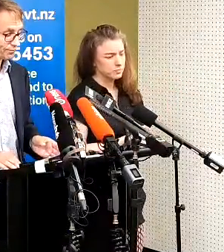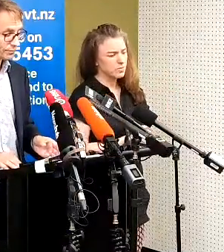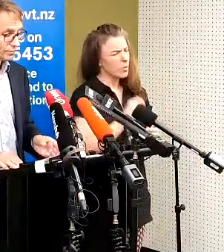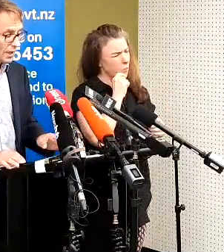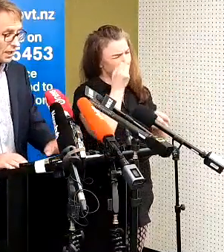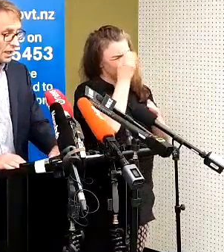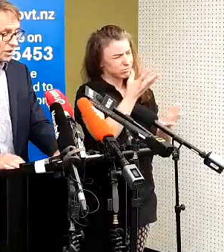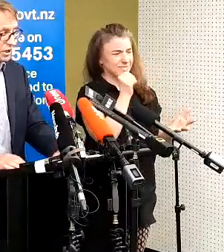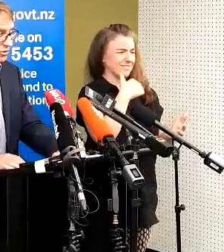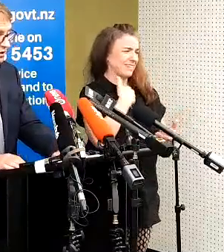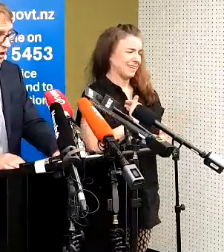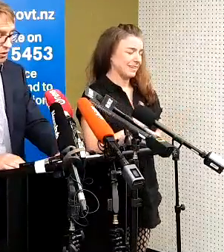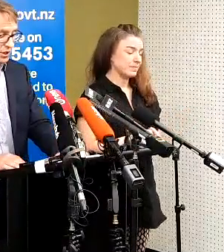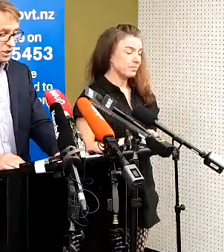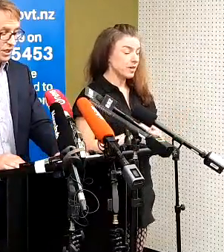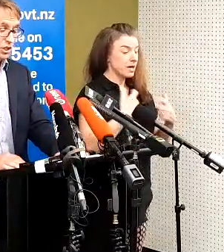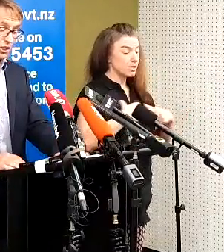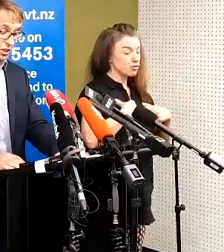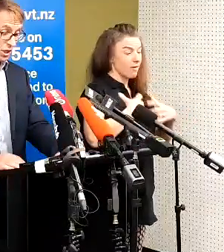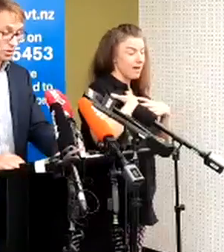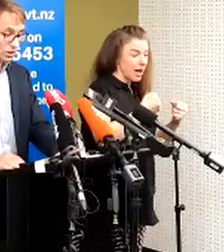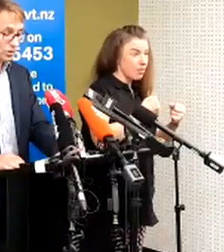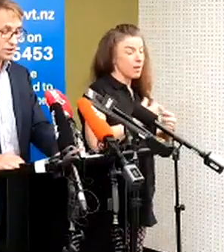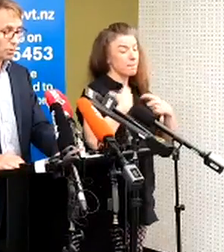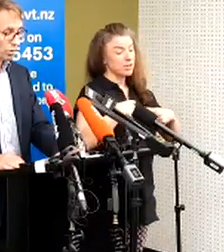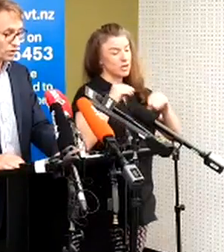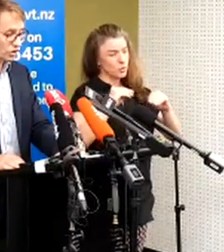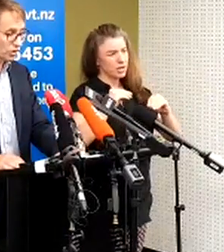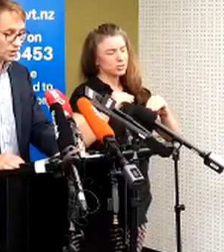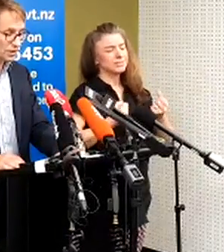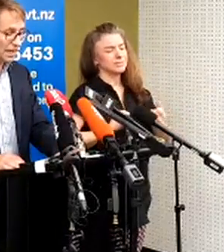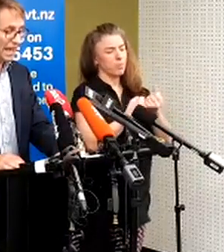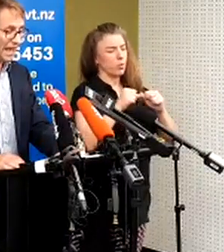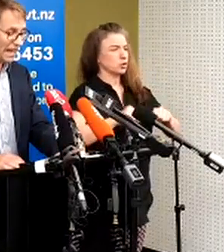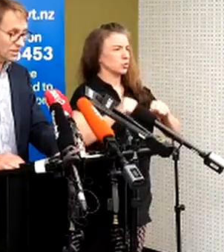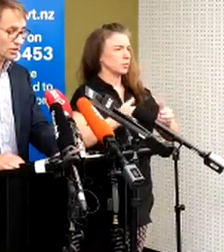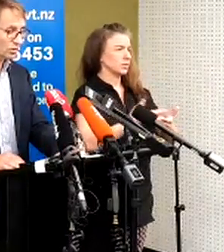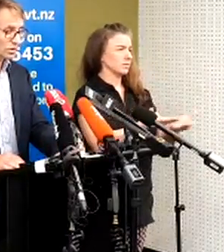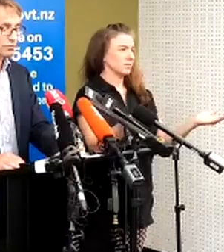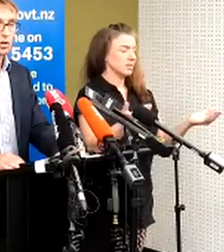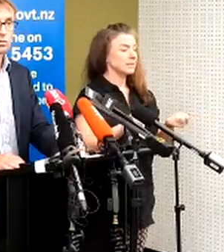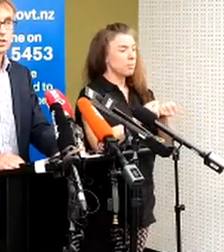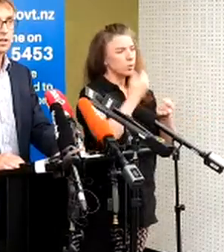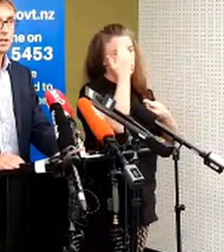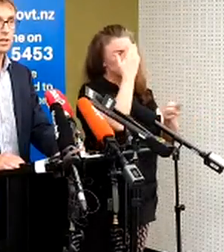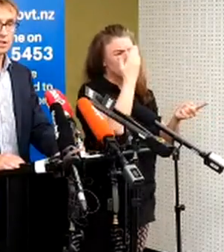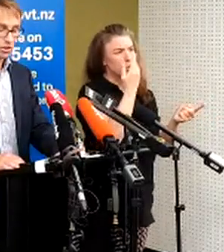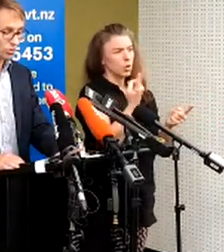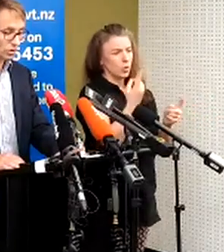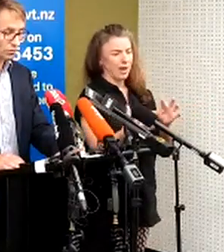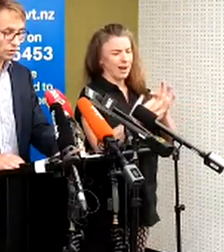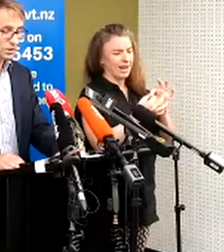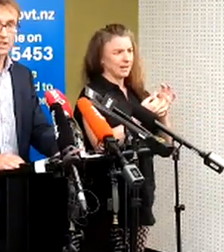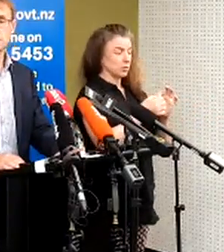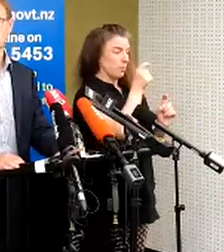response. The Ministries of Health and Education continue their support for students and schools involved linked